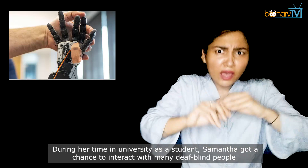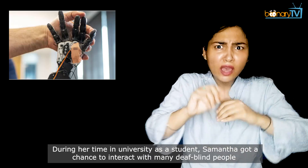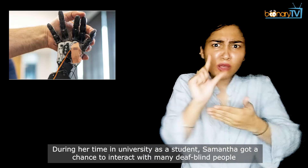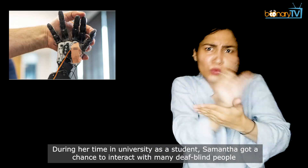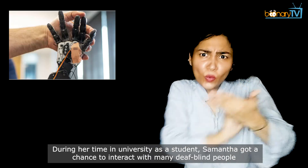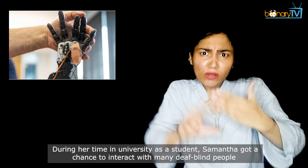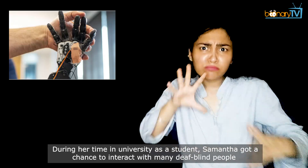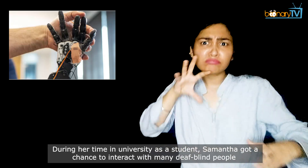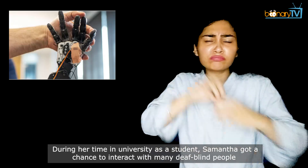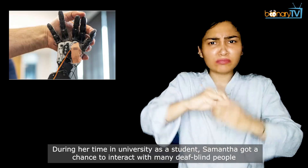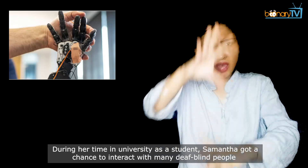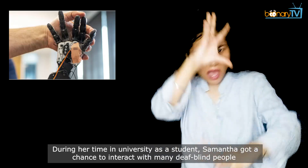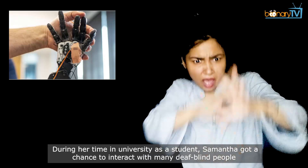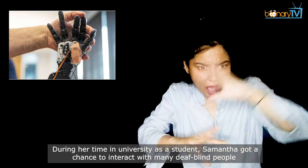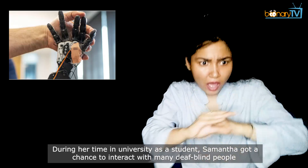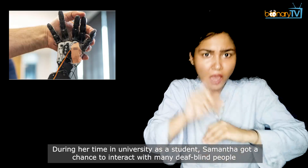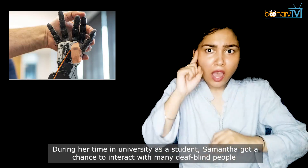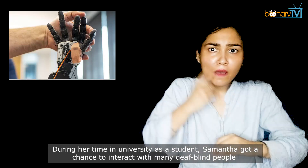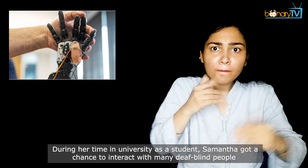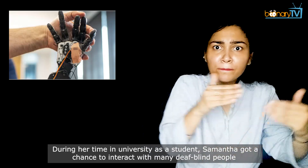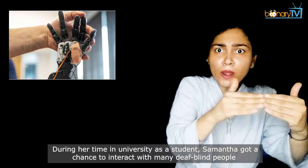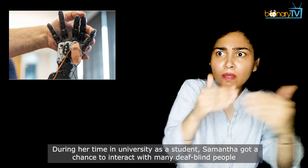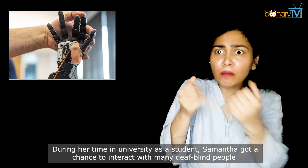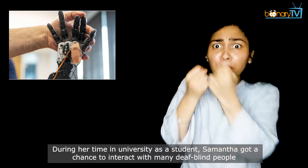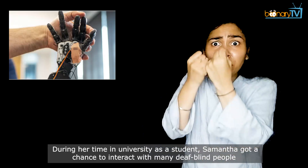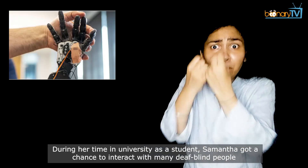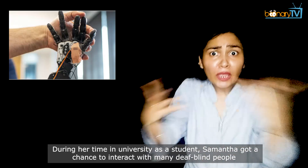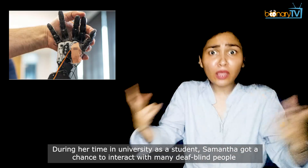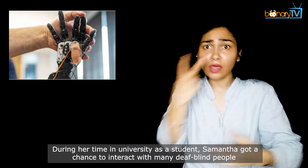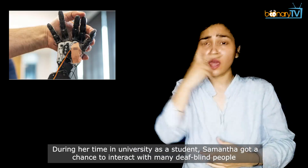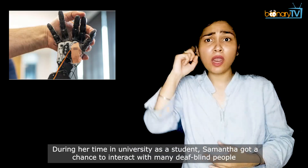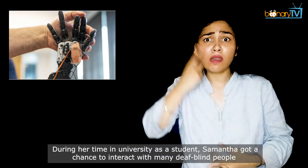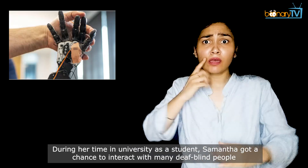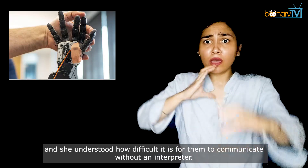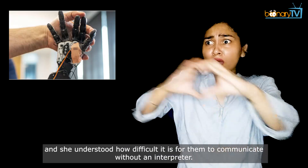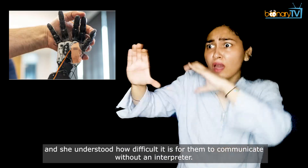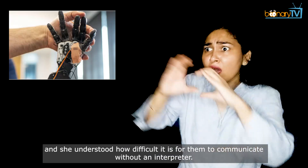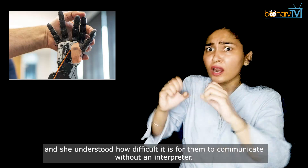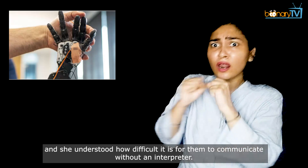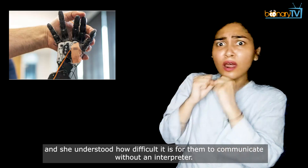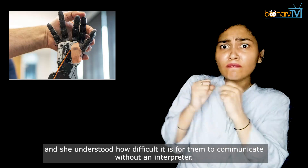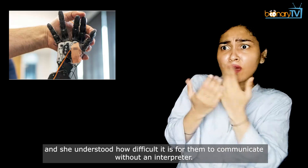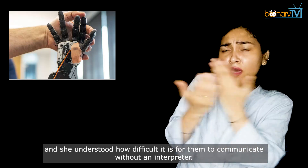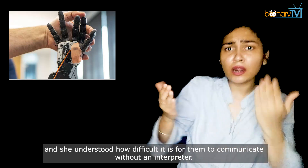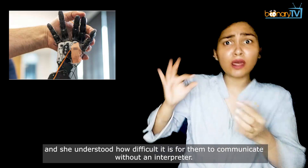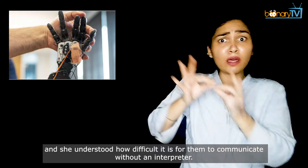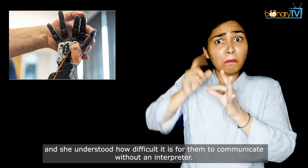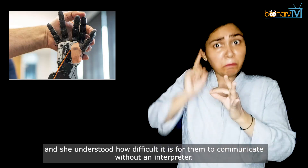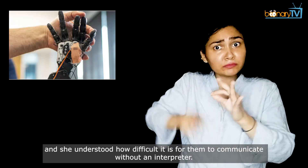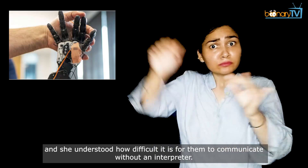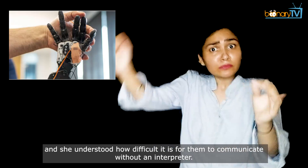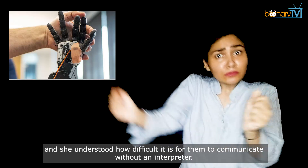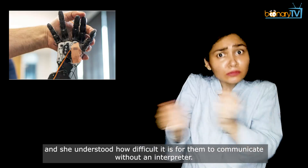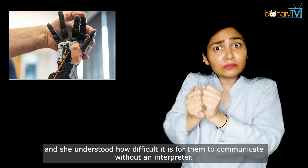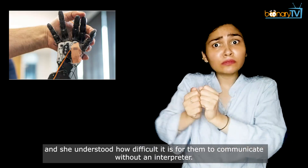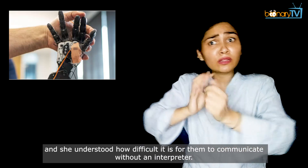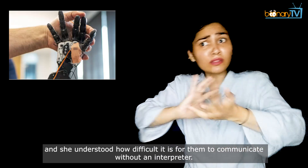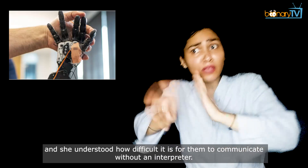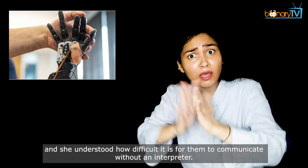got a chance to interact with many deaf-blind people. And she understood how difficult it is for them to communicate